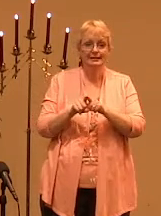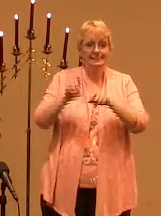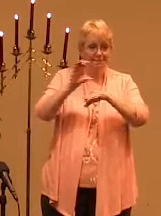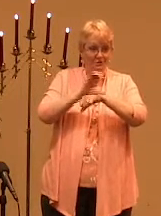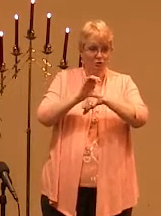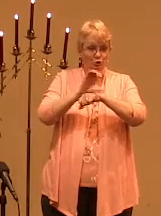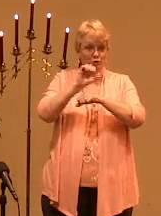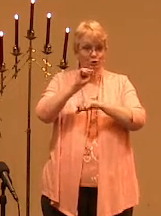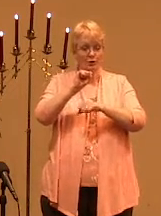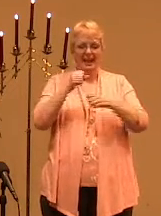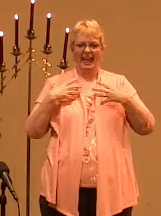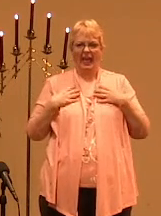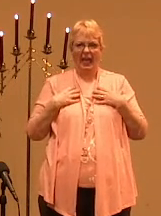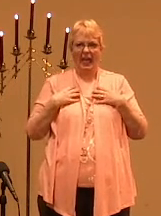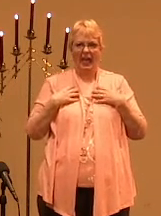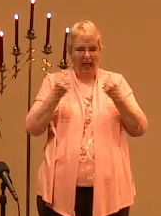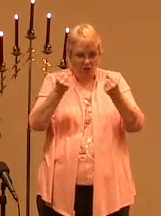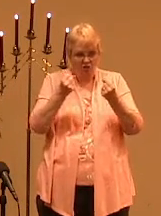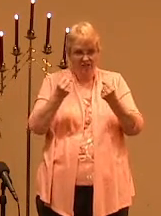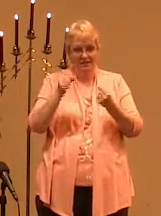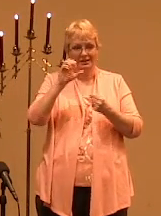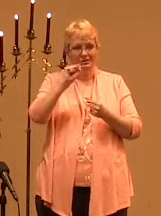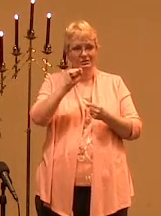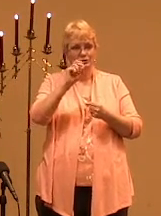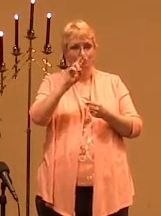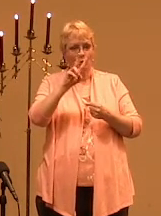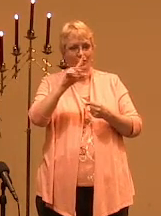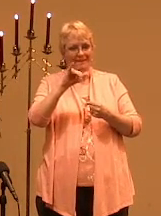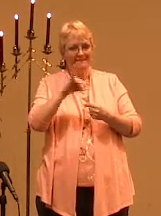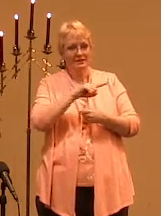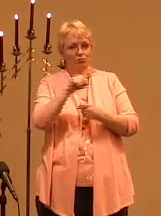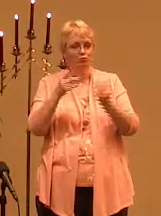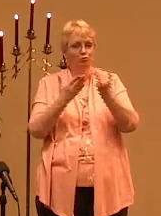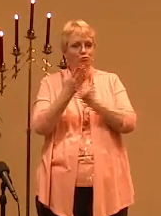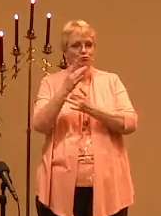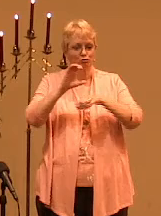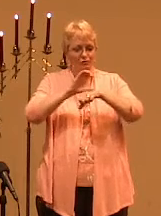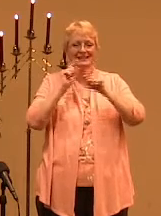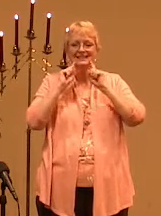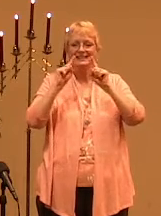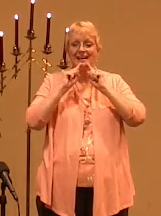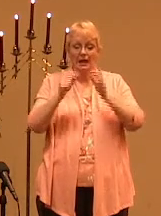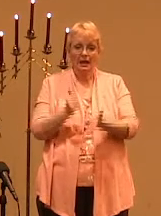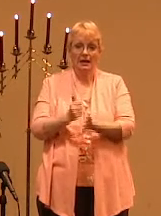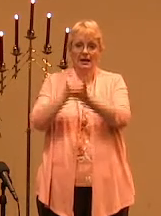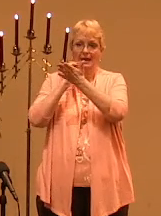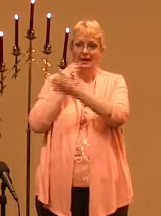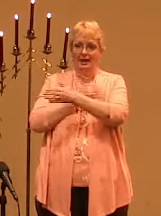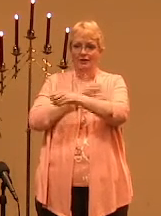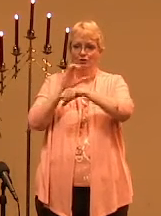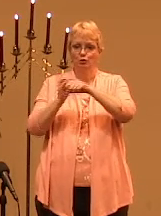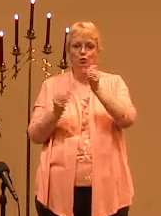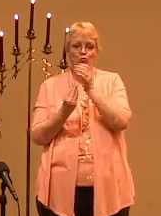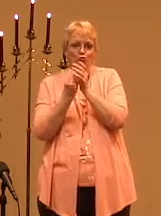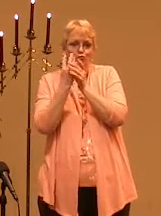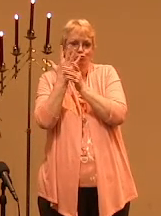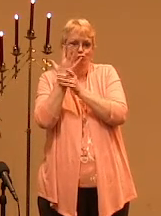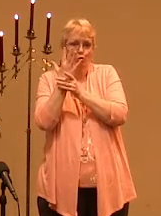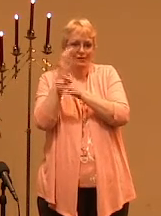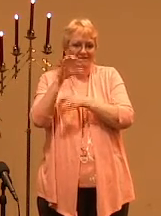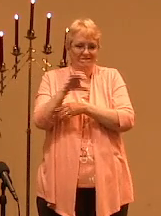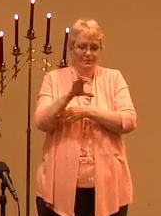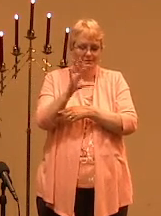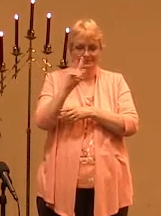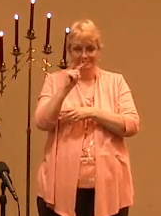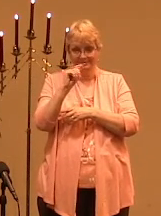Health Survey is a Know Your Church survey done through Church Answers, and that's really going to help our Church Growth Task Force as we seek